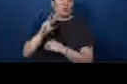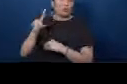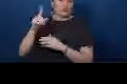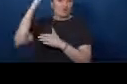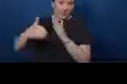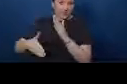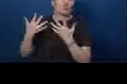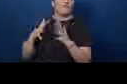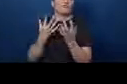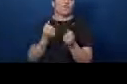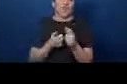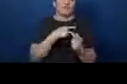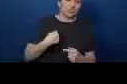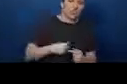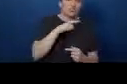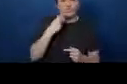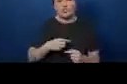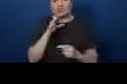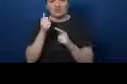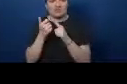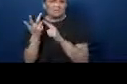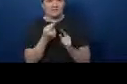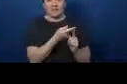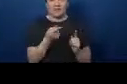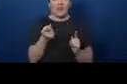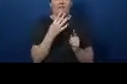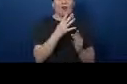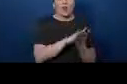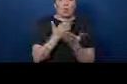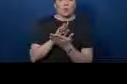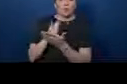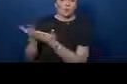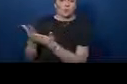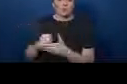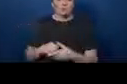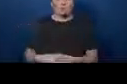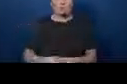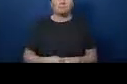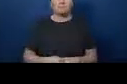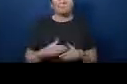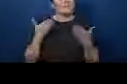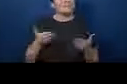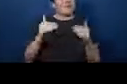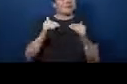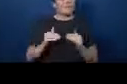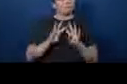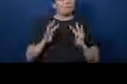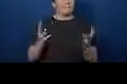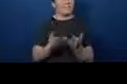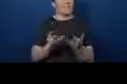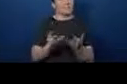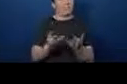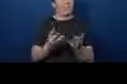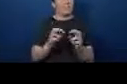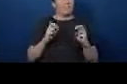to move to the second part of this meeting, which is the